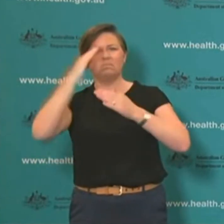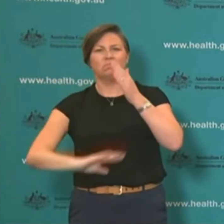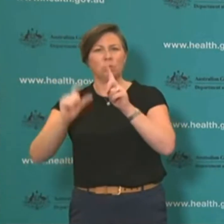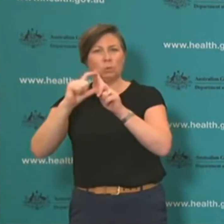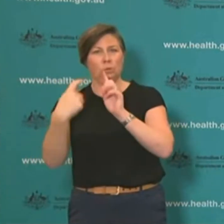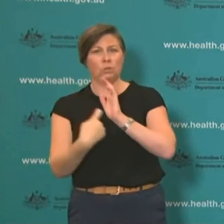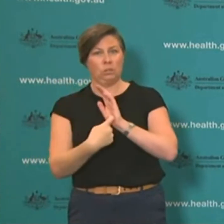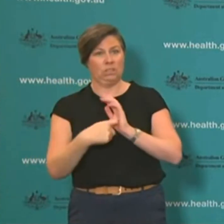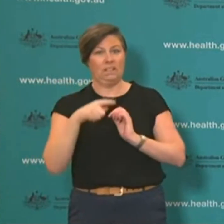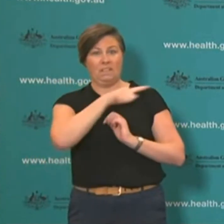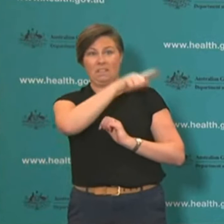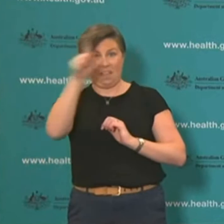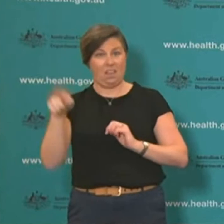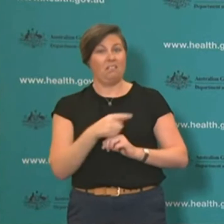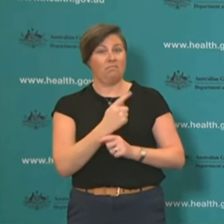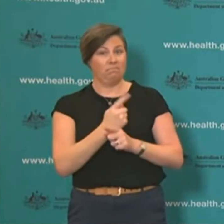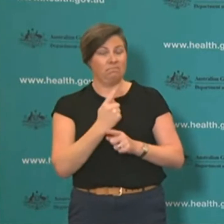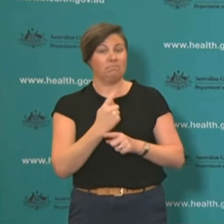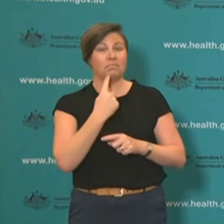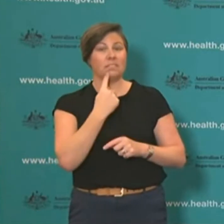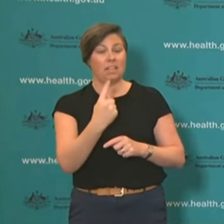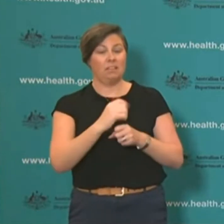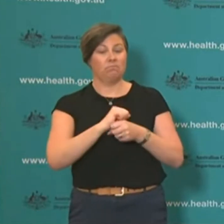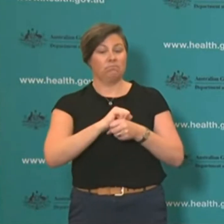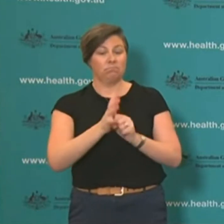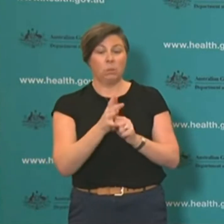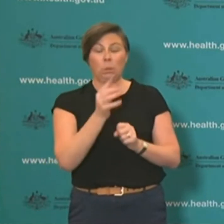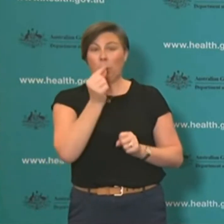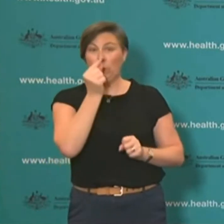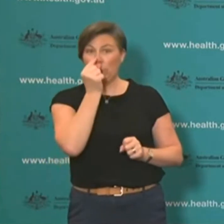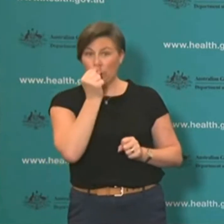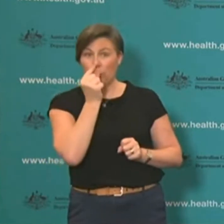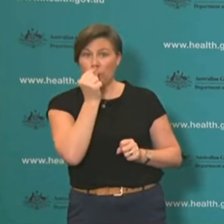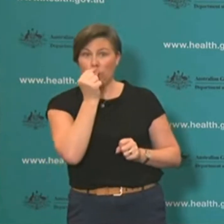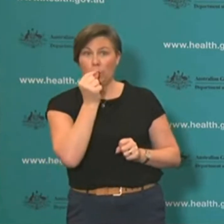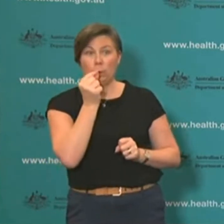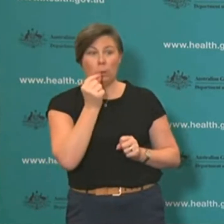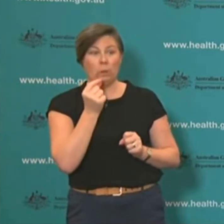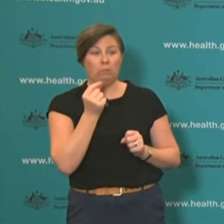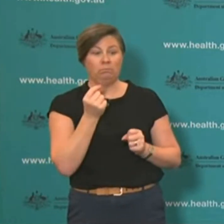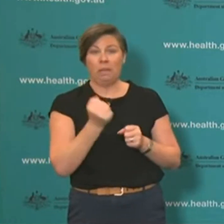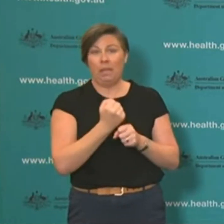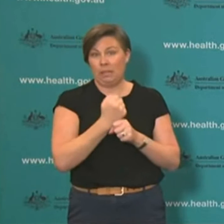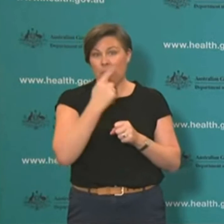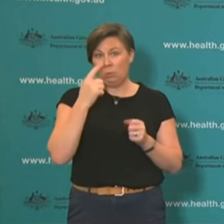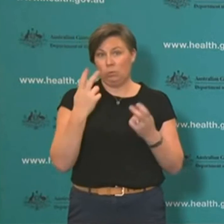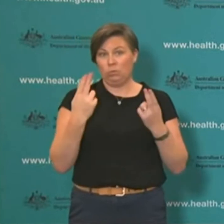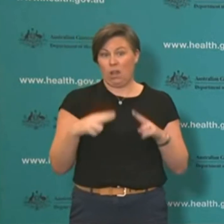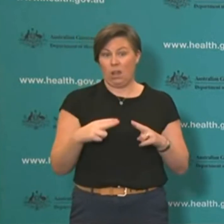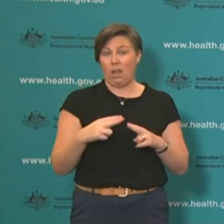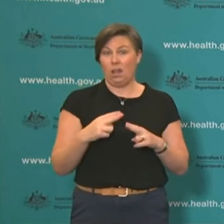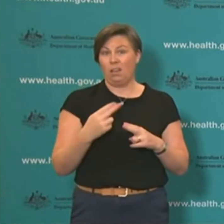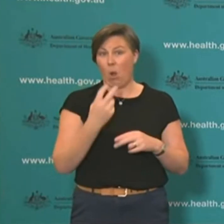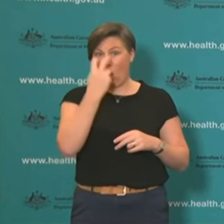propensity or likelihood of COVID-19 to cause severe morbidity and mortality in our aged population.